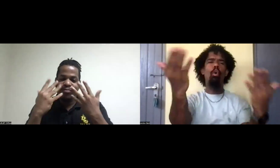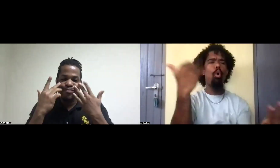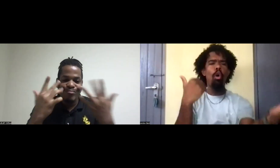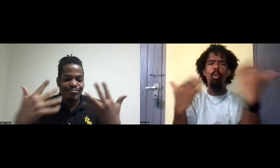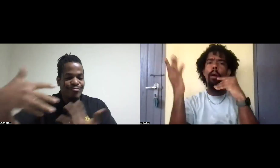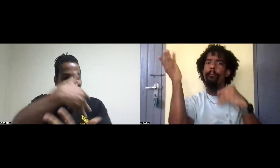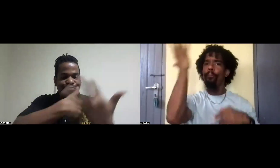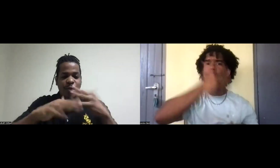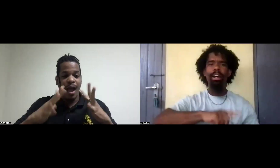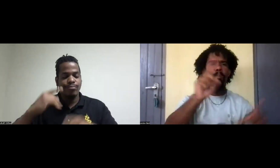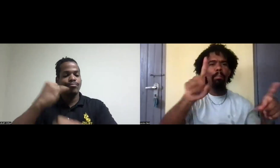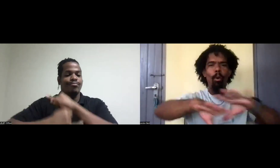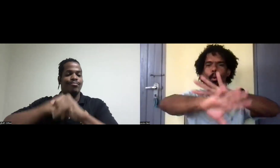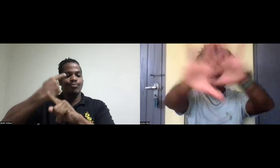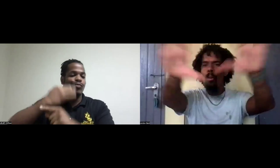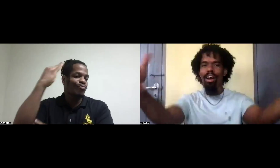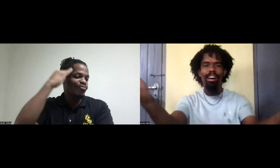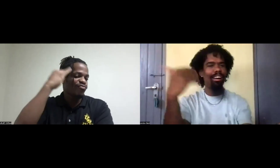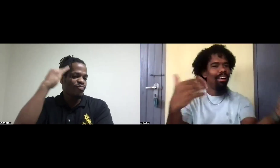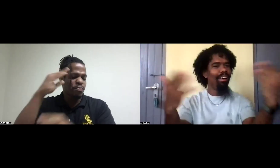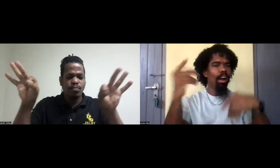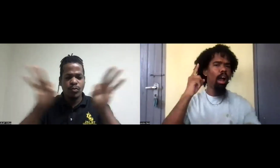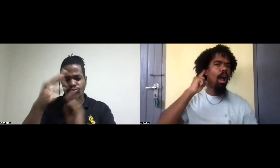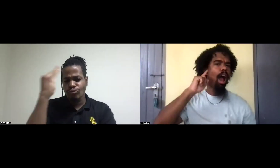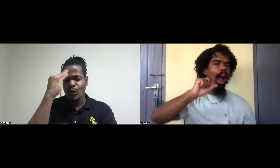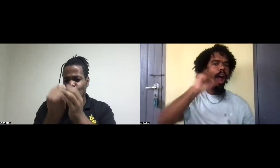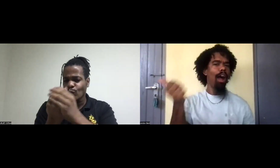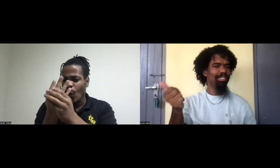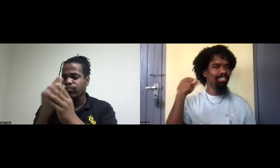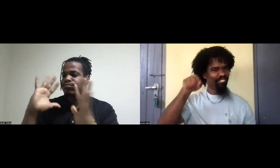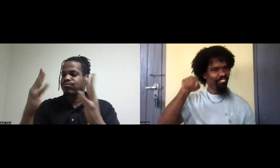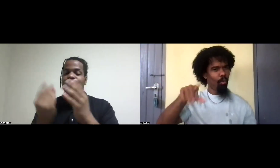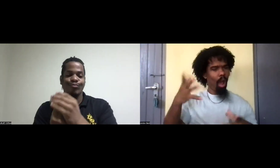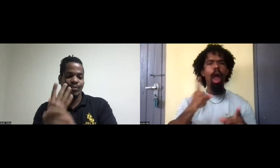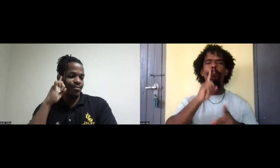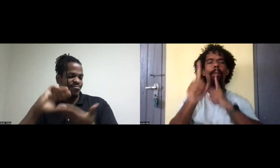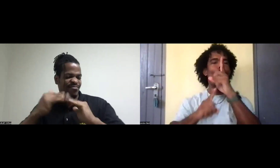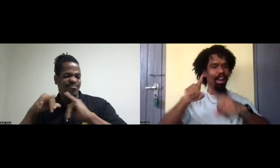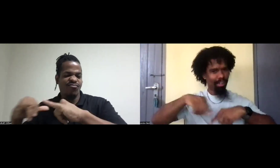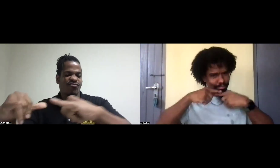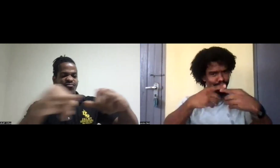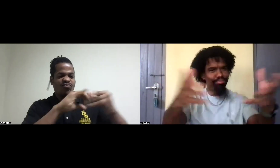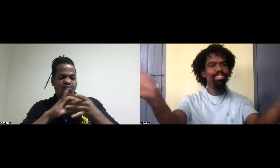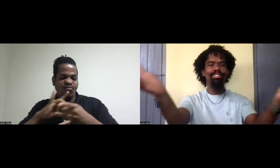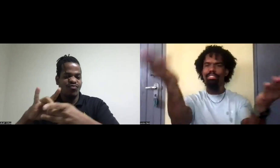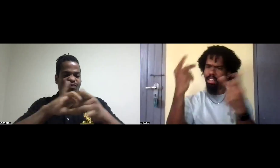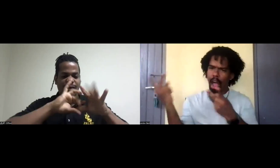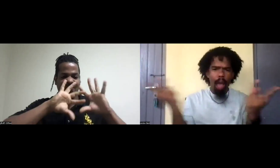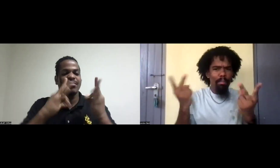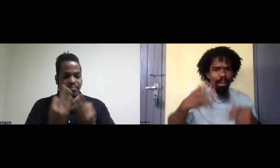thank you for bringing everybody here together for this interaction for deaf awareness. And we can learn and grow